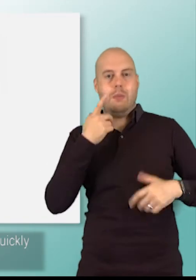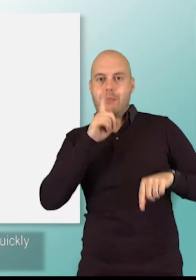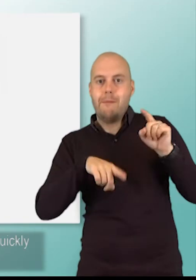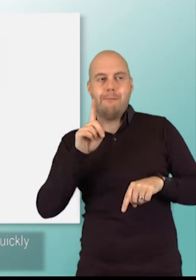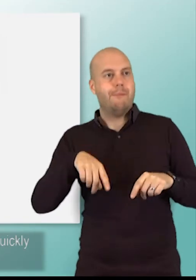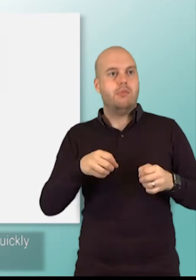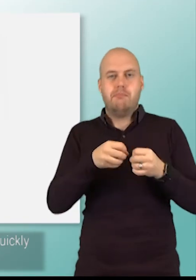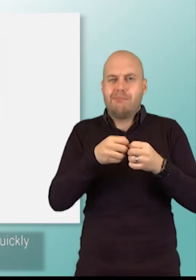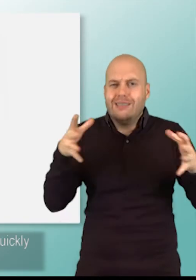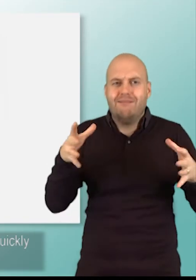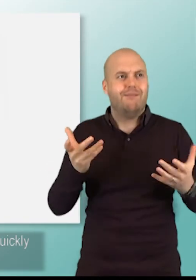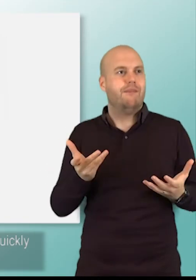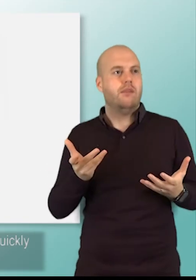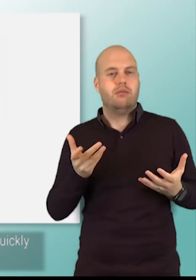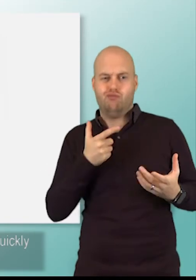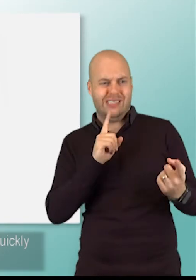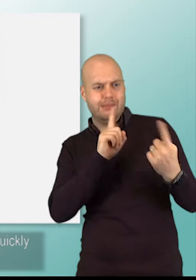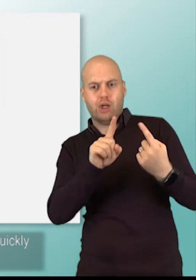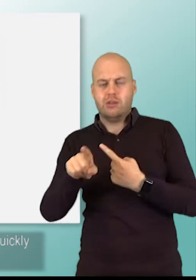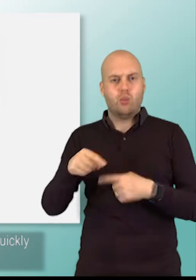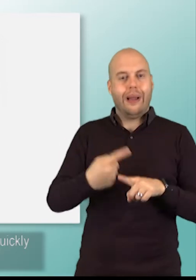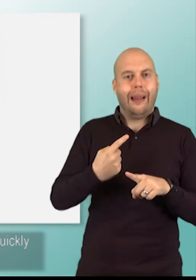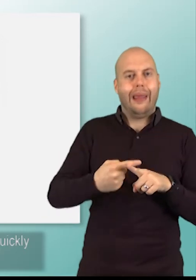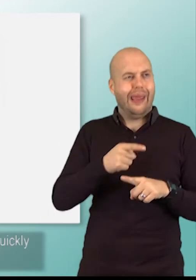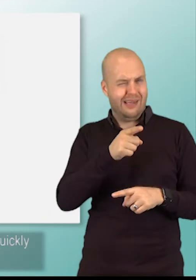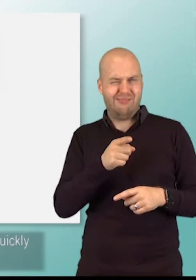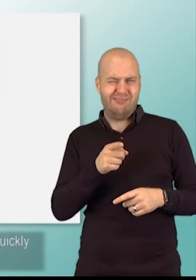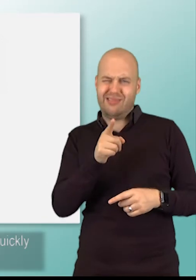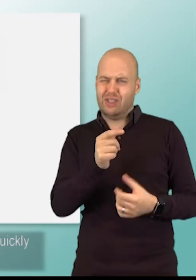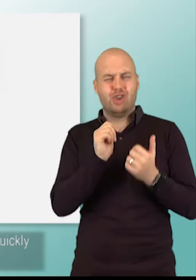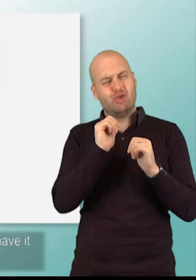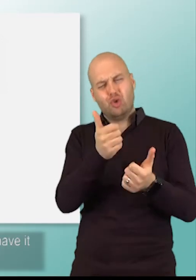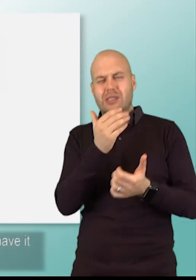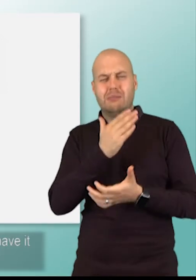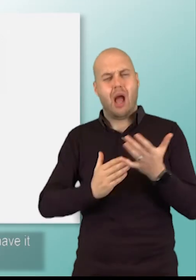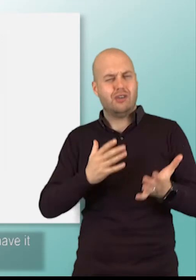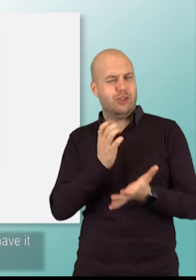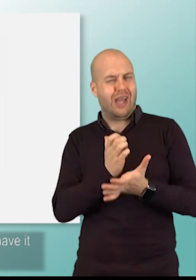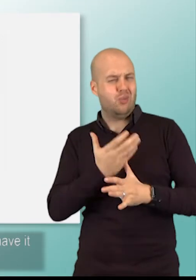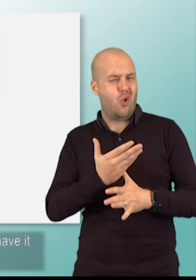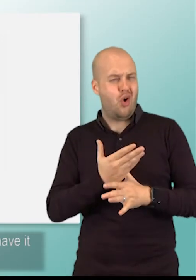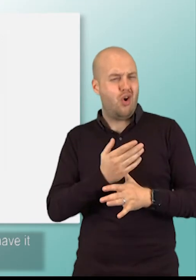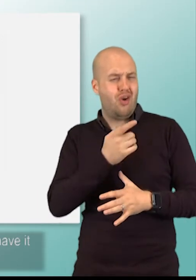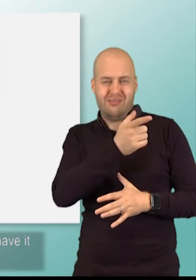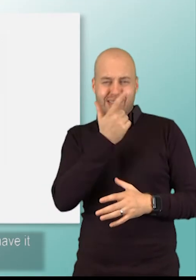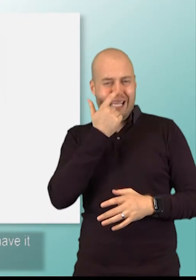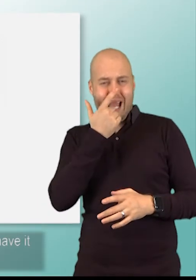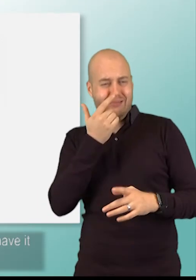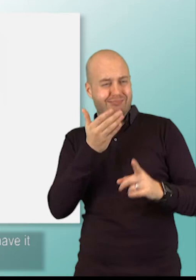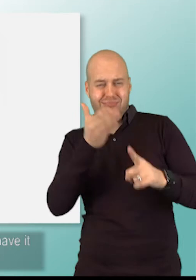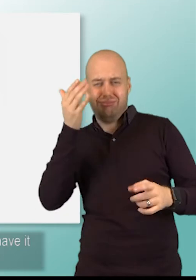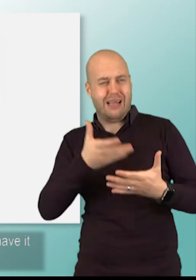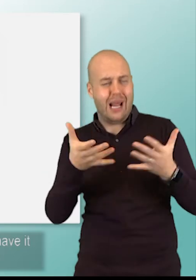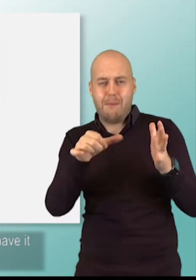vibrant, dynamic, it responds very quickly. That's one of its real strengths, is that it's agile and able to spot a